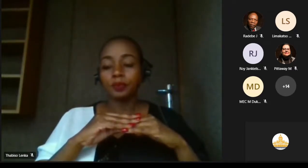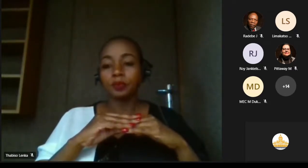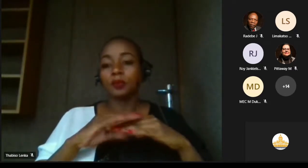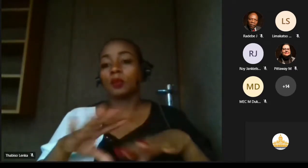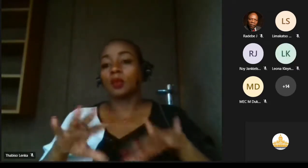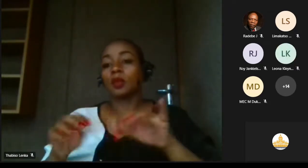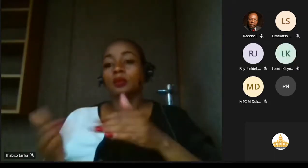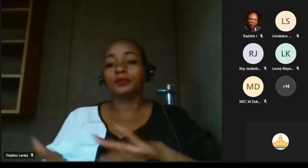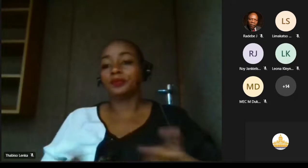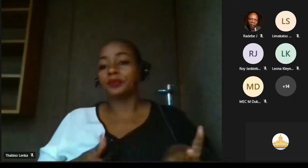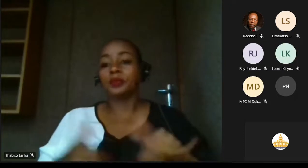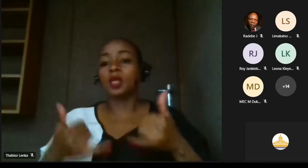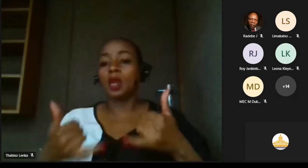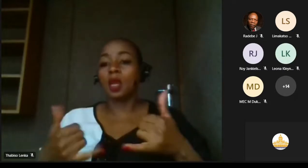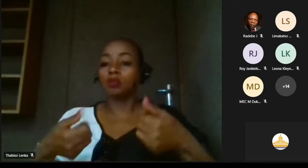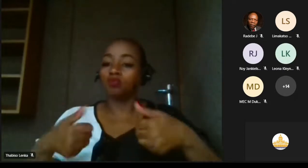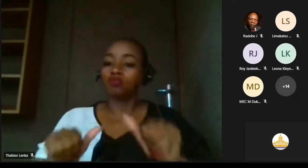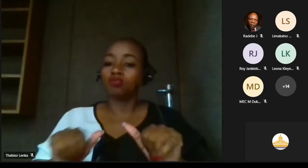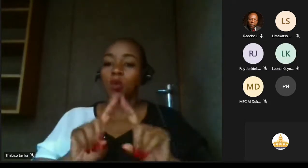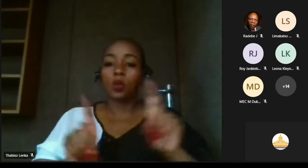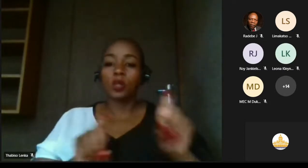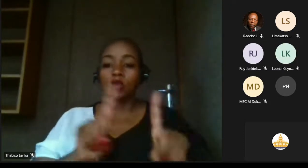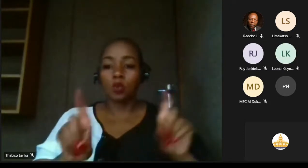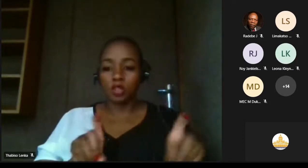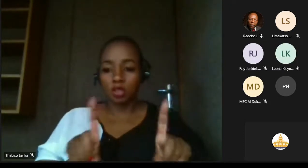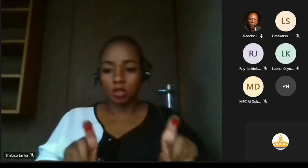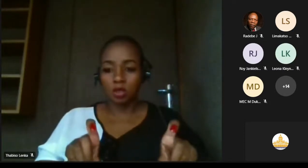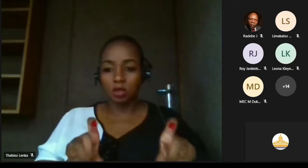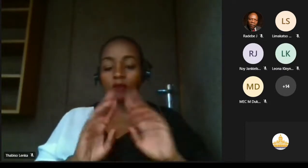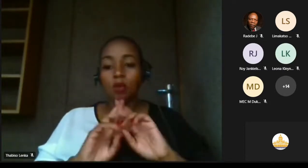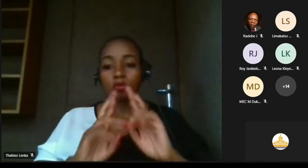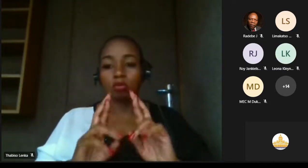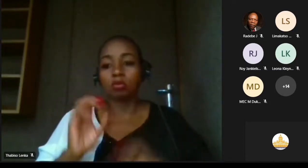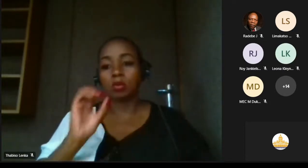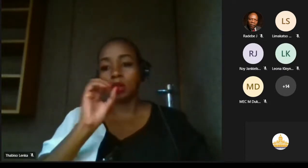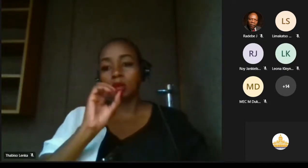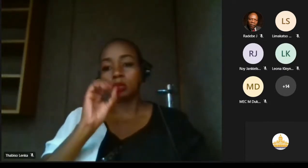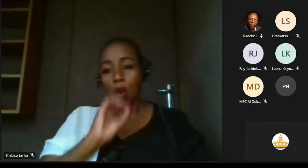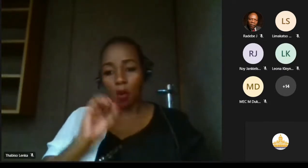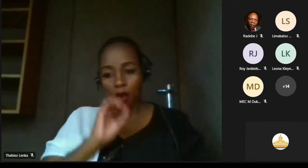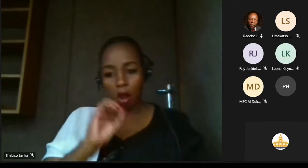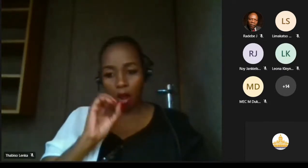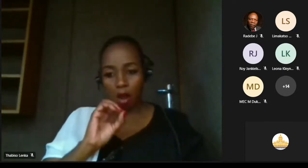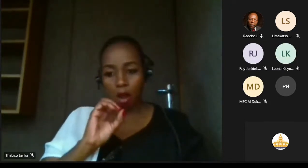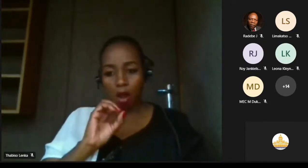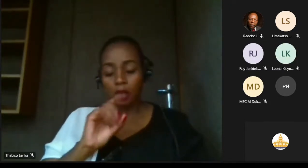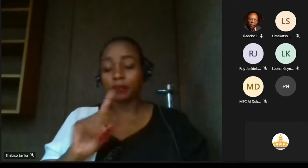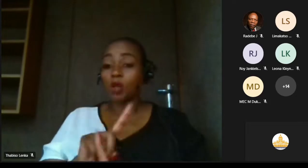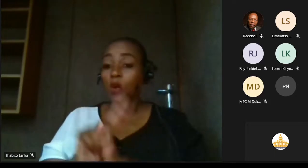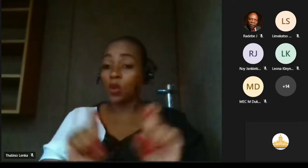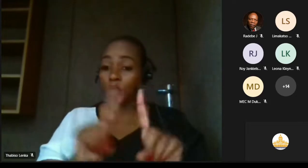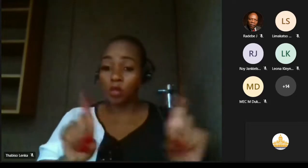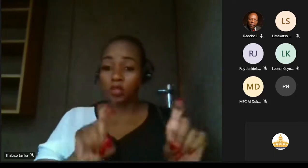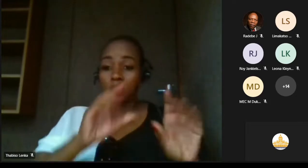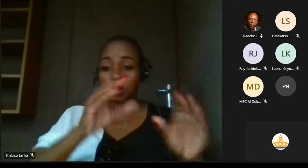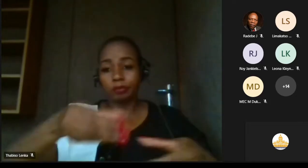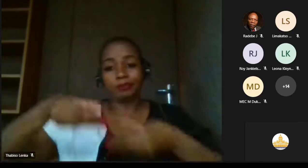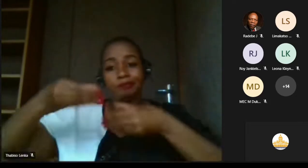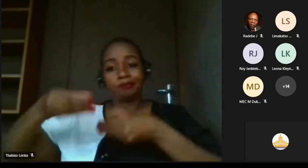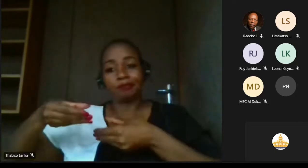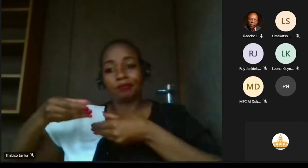Honourable Members, we move to questions for oral reply. And I've been advised that the questions that were submitted